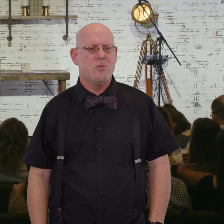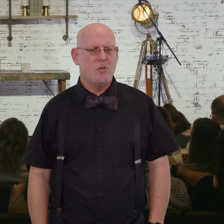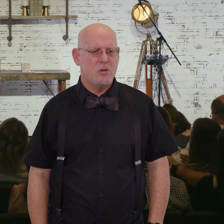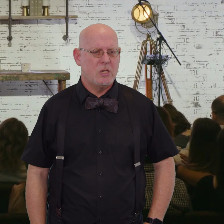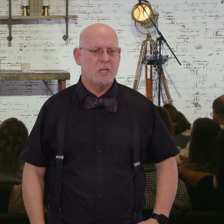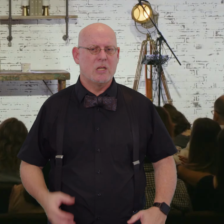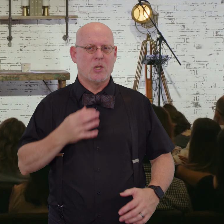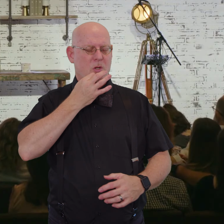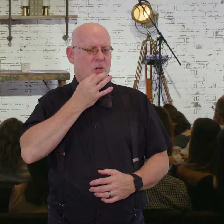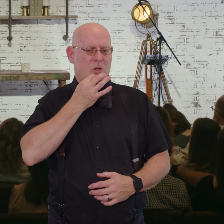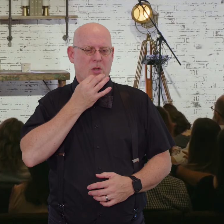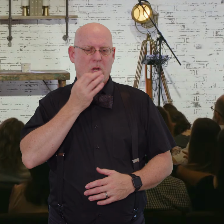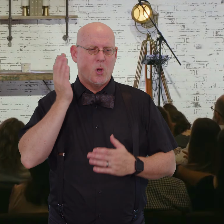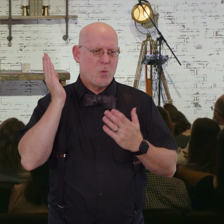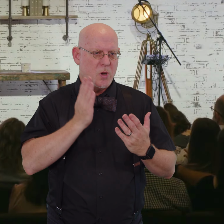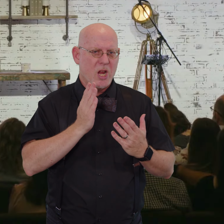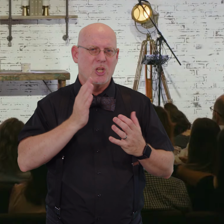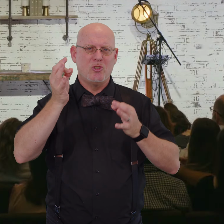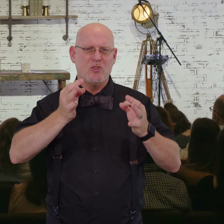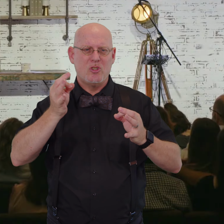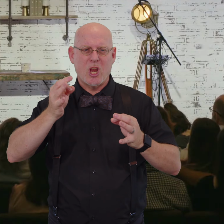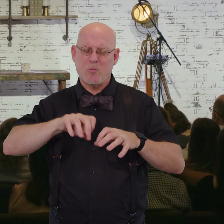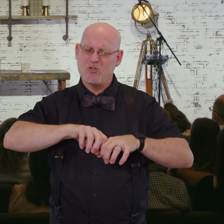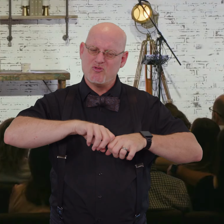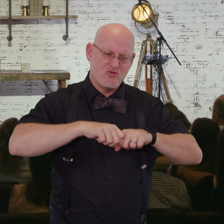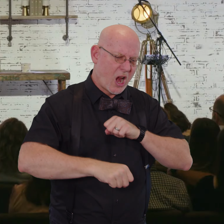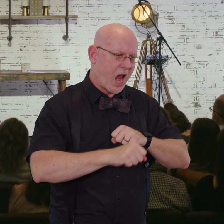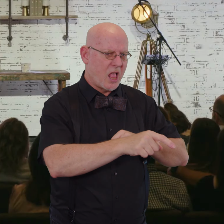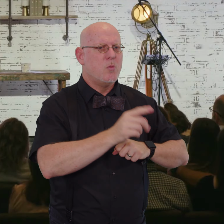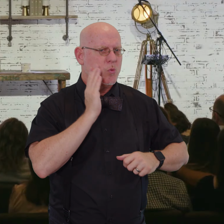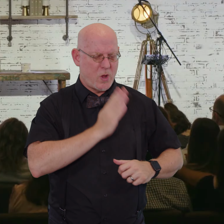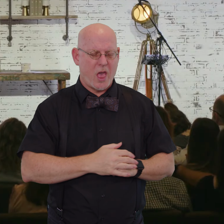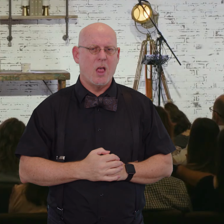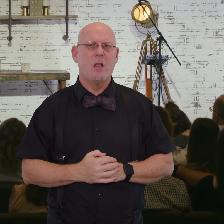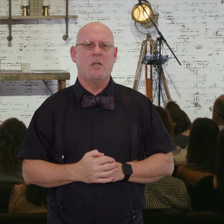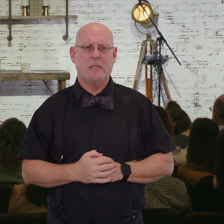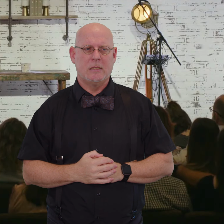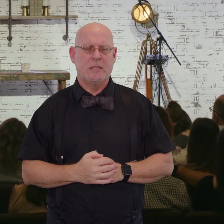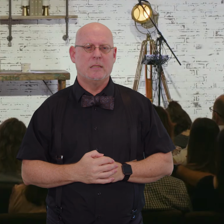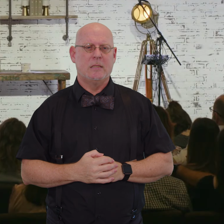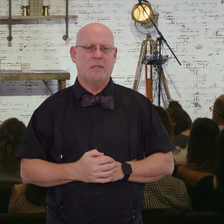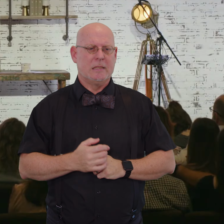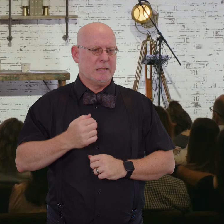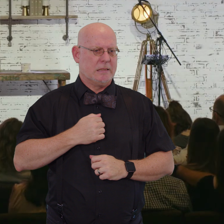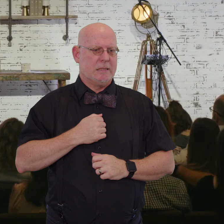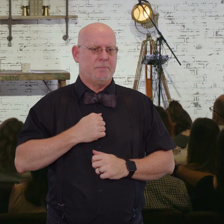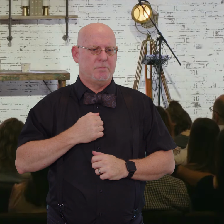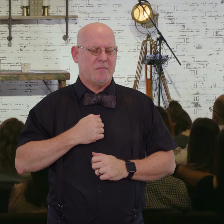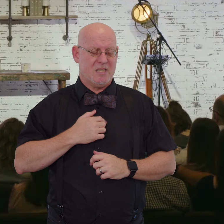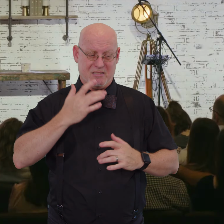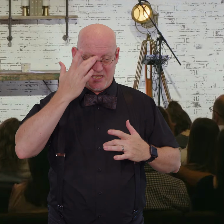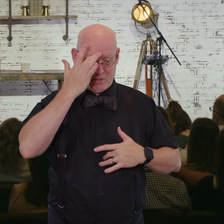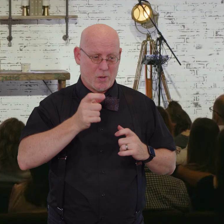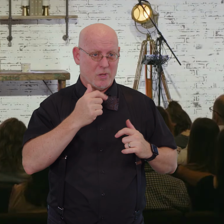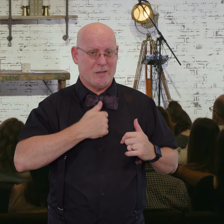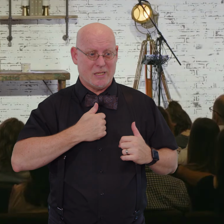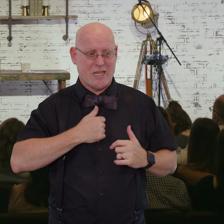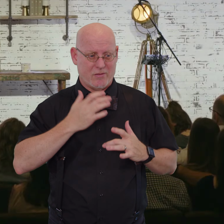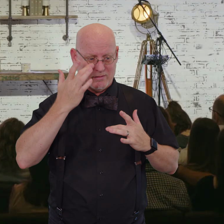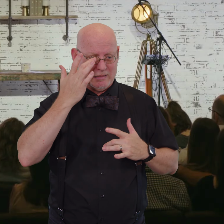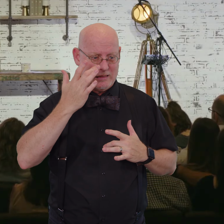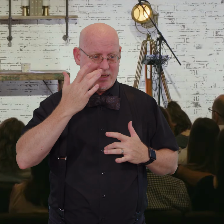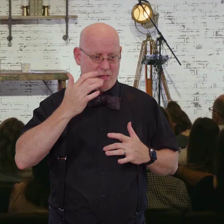he's about to bring the brick down of judgment and grind them to powder like I'm sick of these people and I